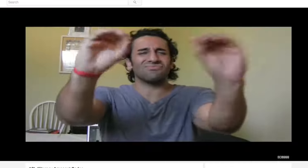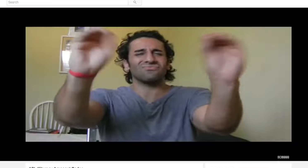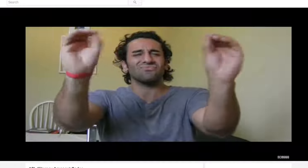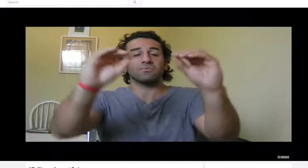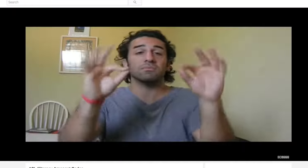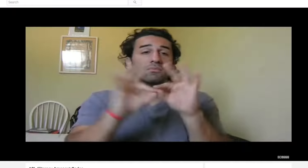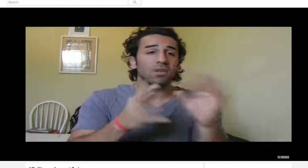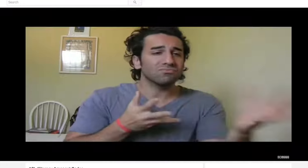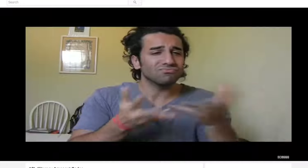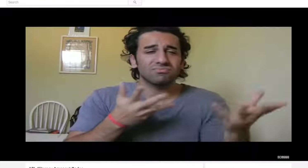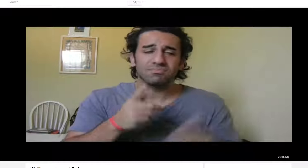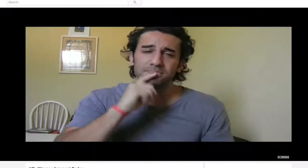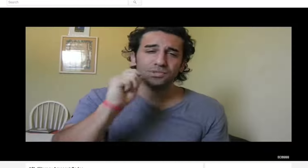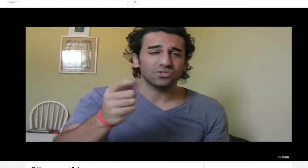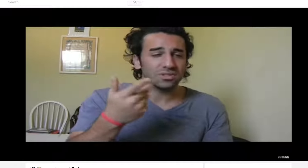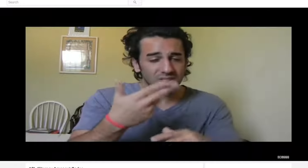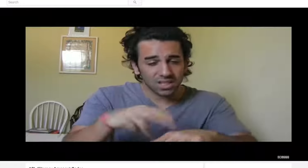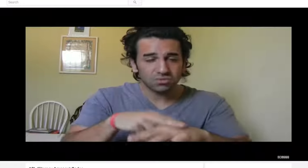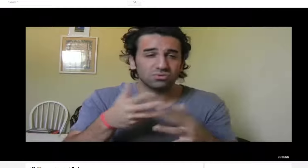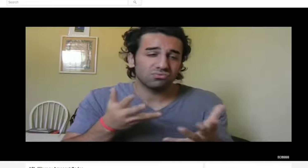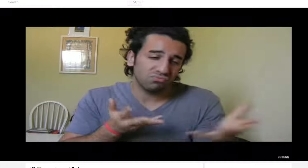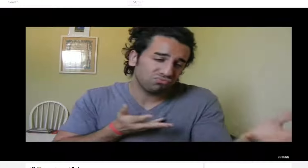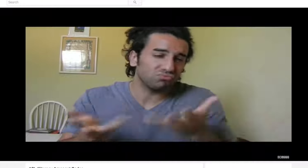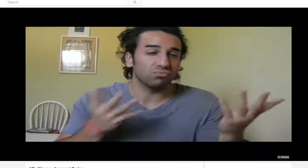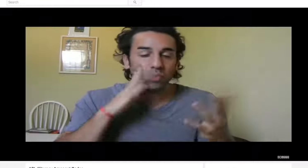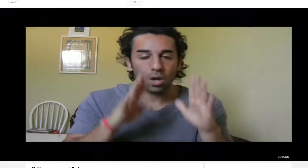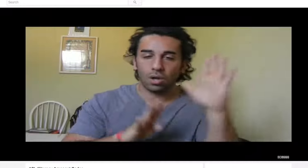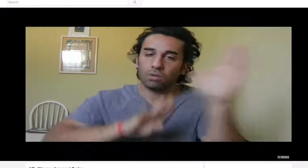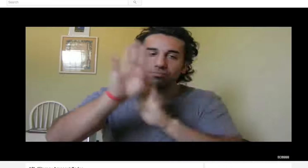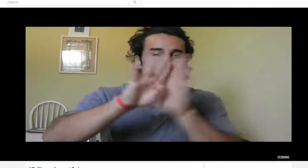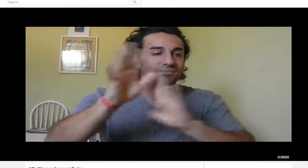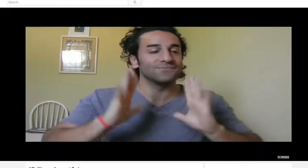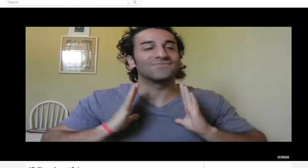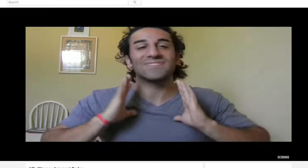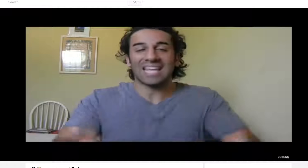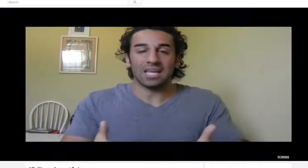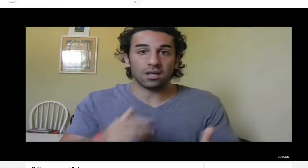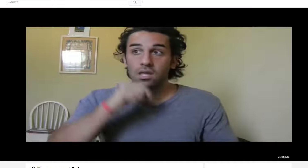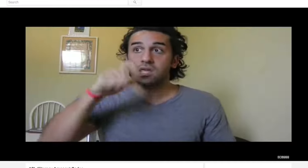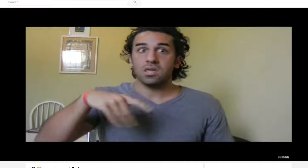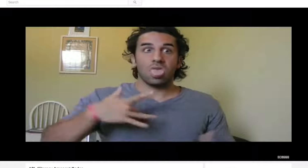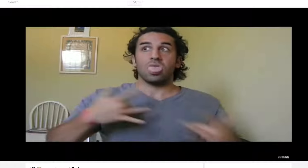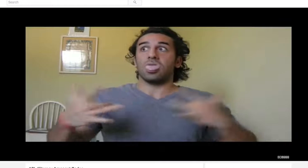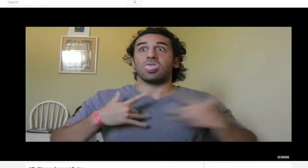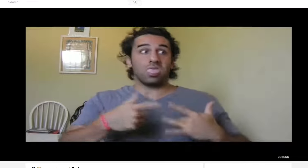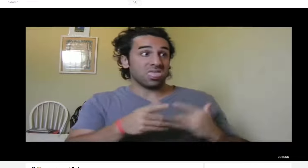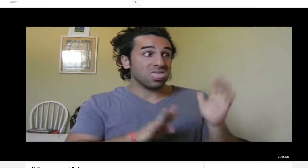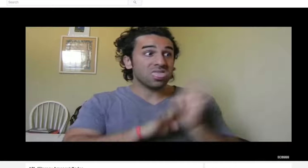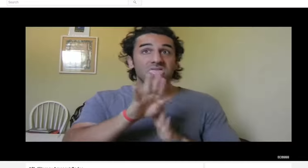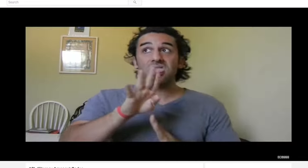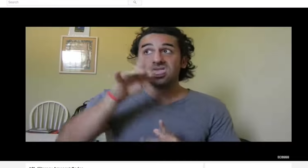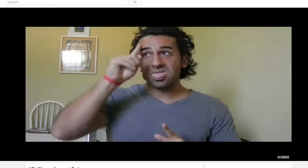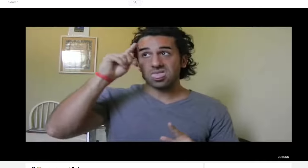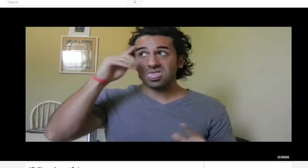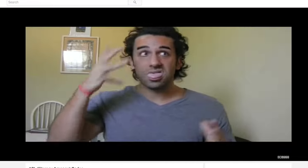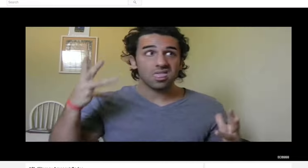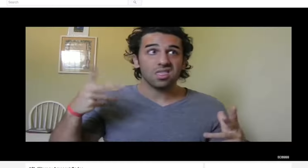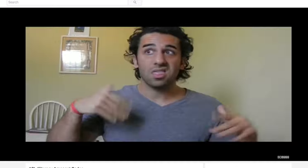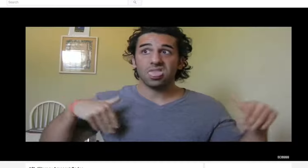It doesn't matter whether it's manual language or spoken language. Whatever is natural to the child is most important for them to learn. That